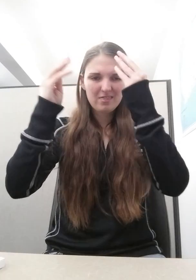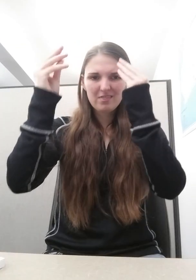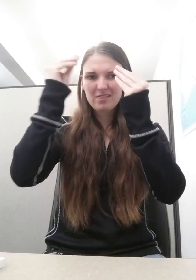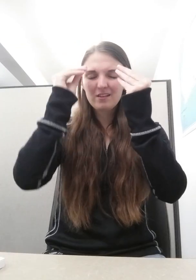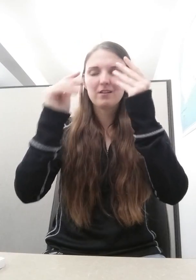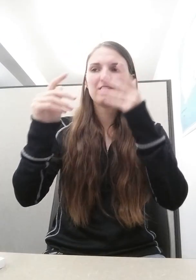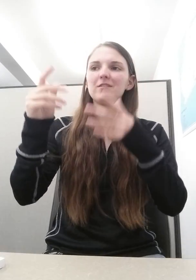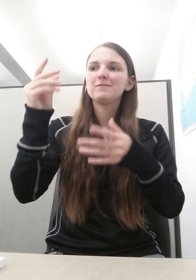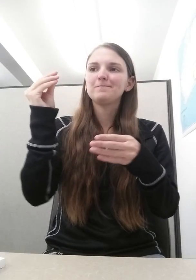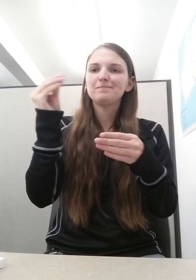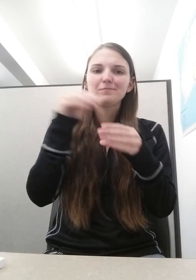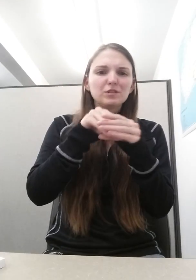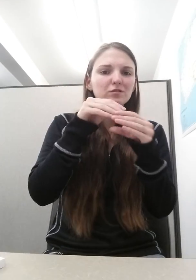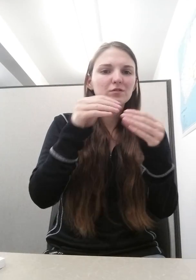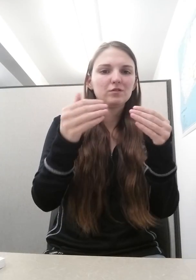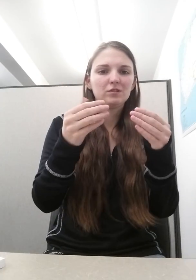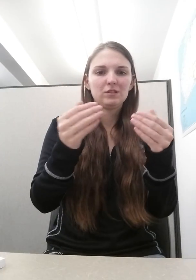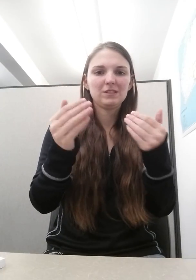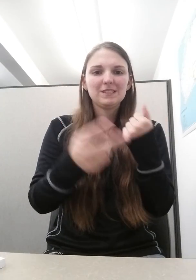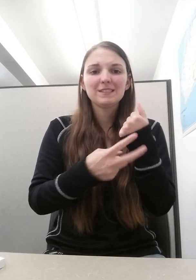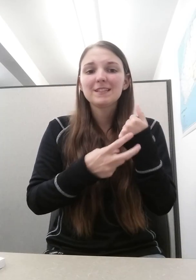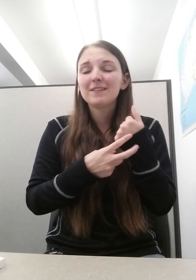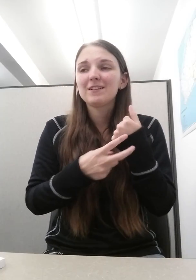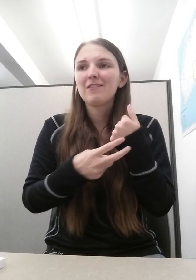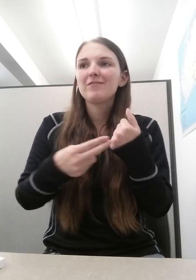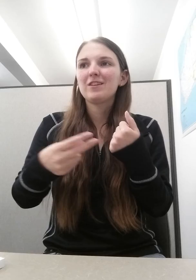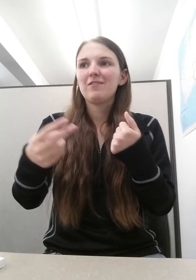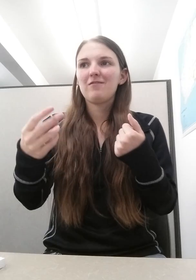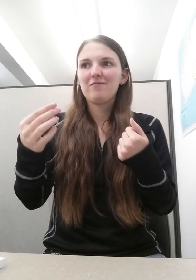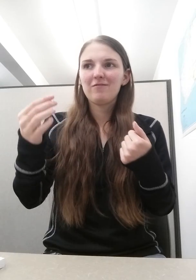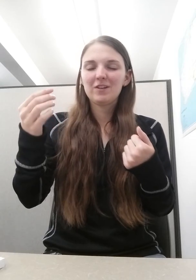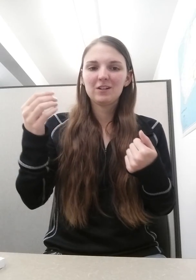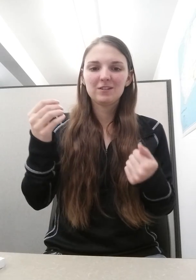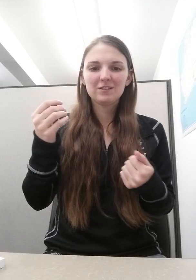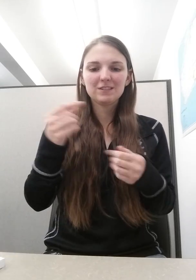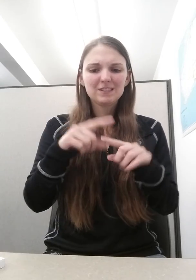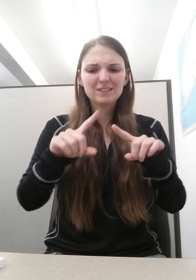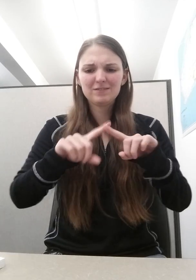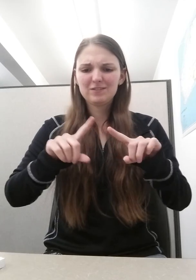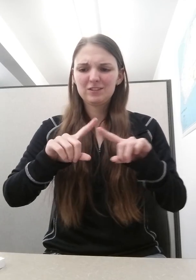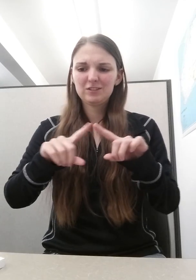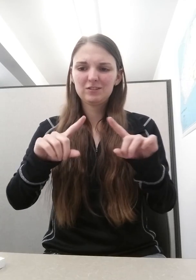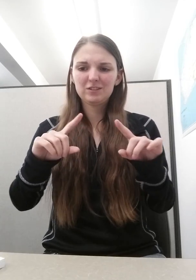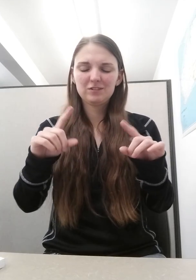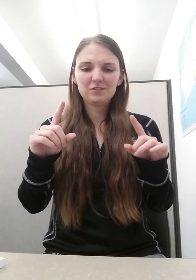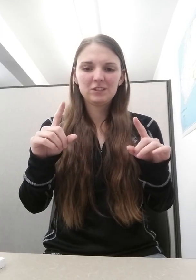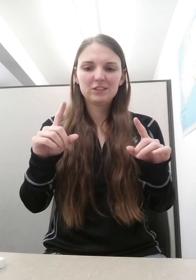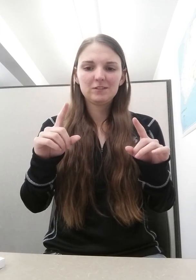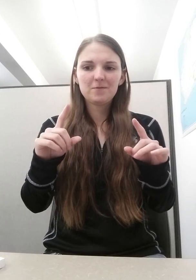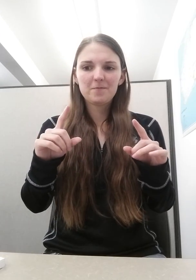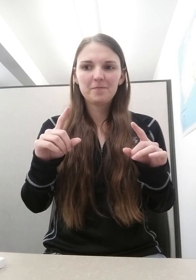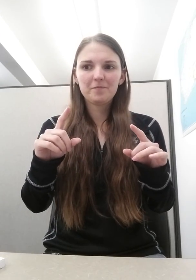you in Taming of the Shrew? William Shakespeare. I know we talk about the fact that artists